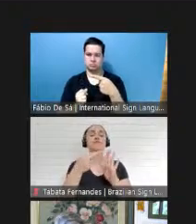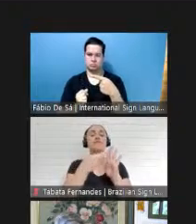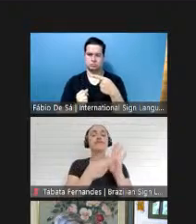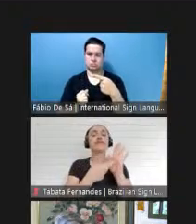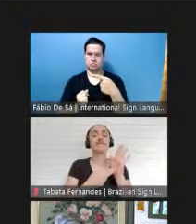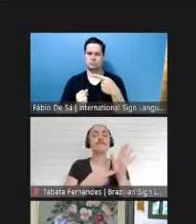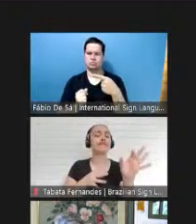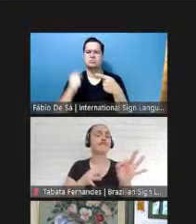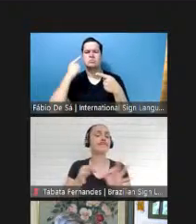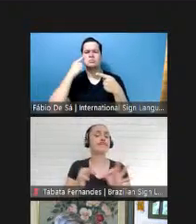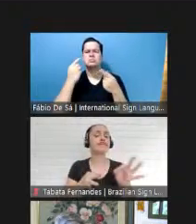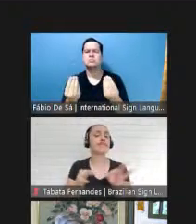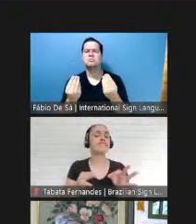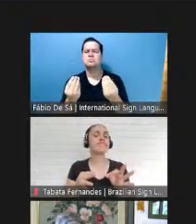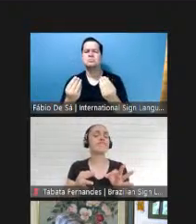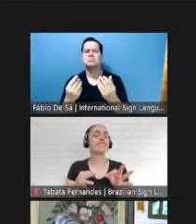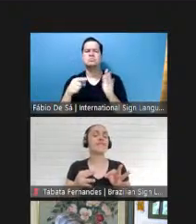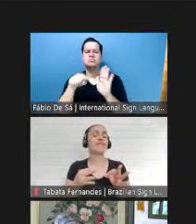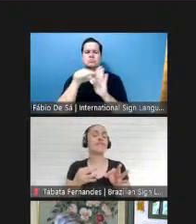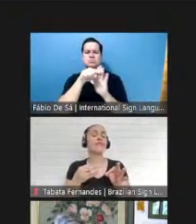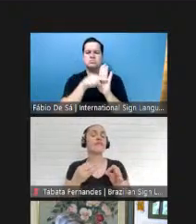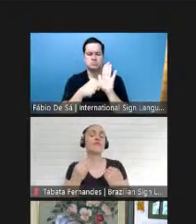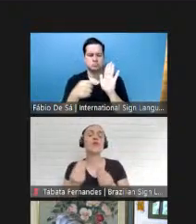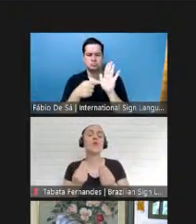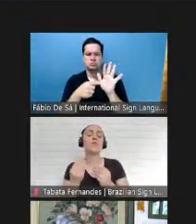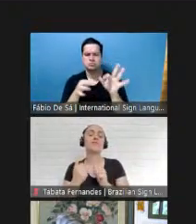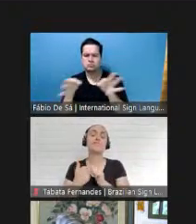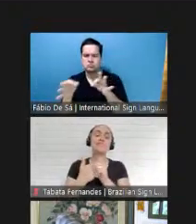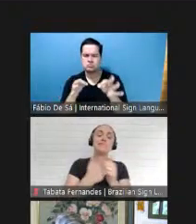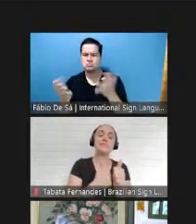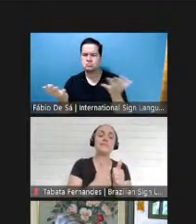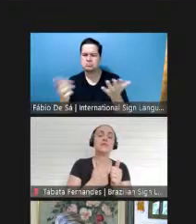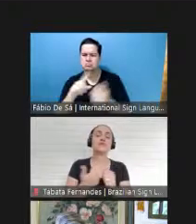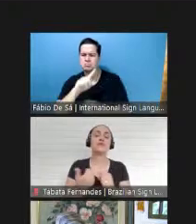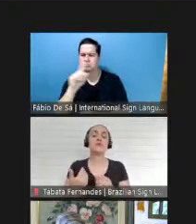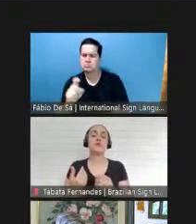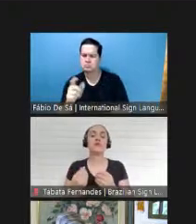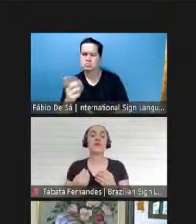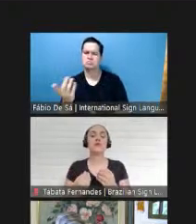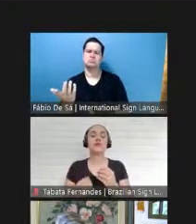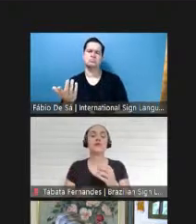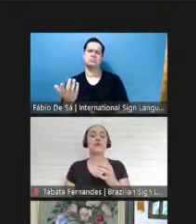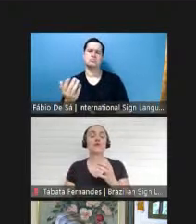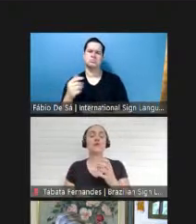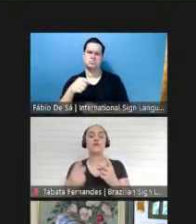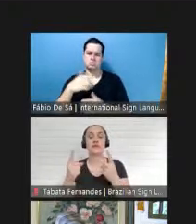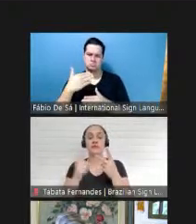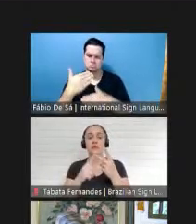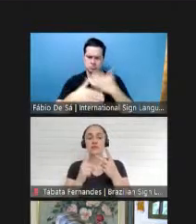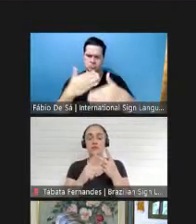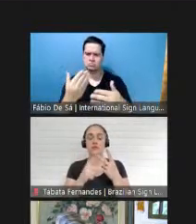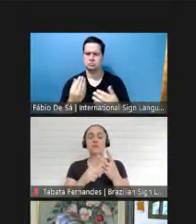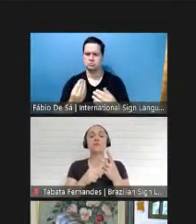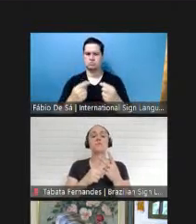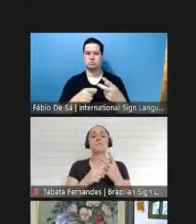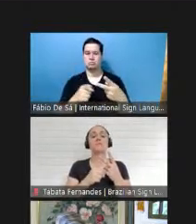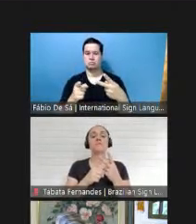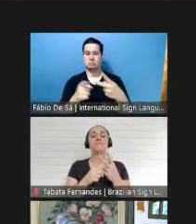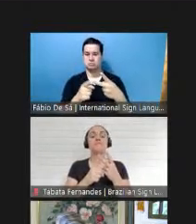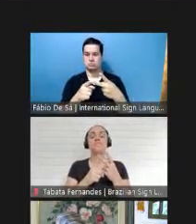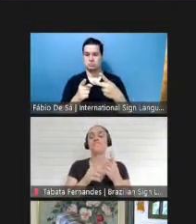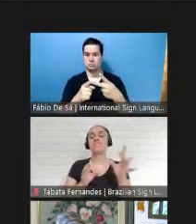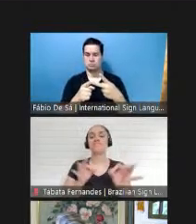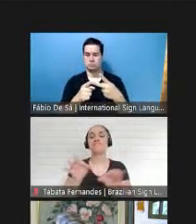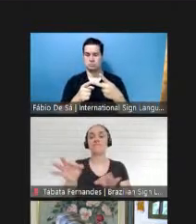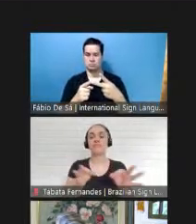that will be constructed collectively. Second, we want to prepare